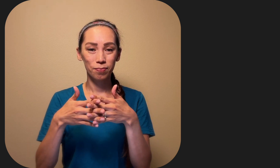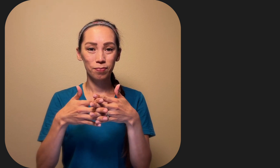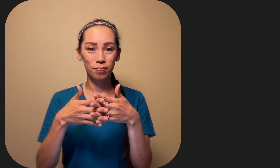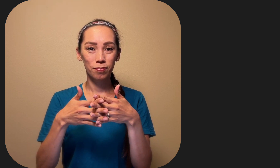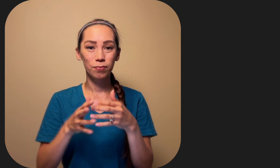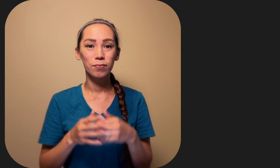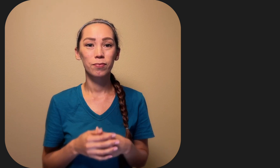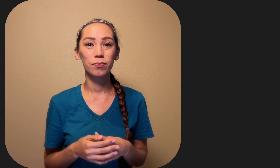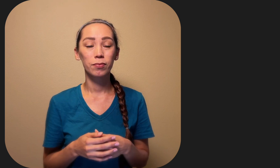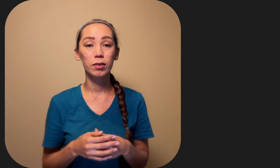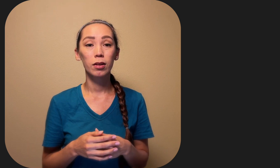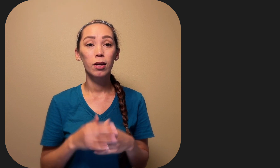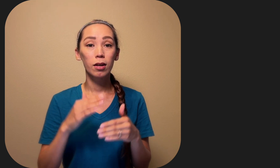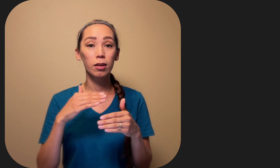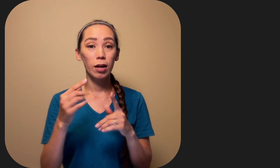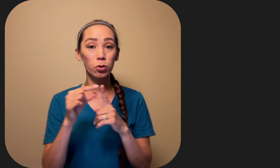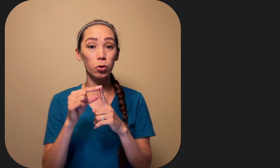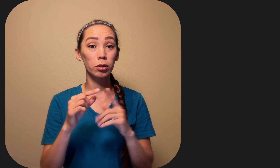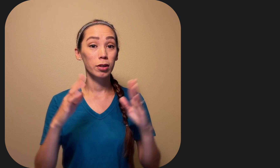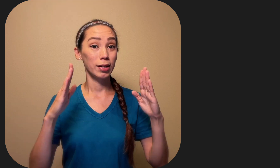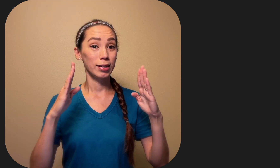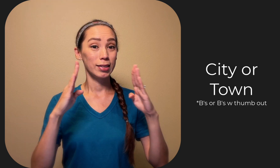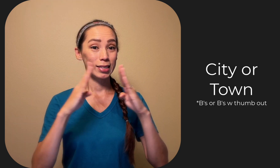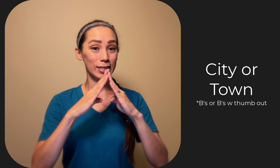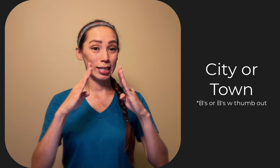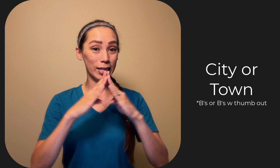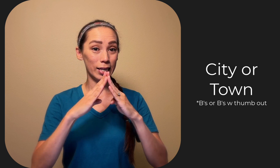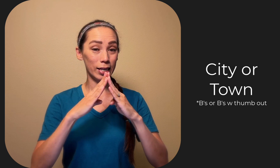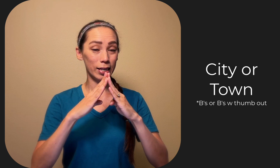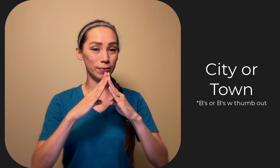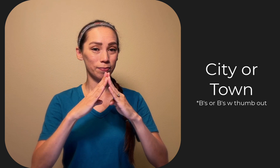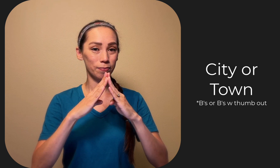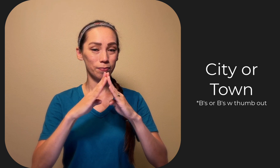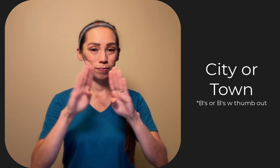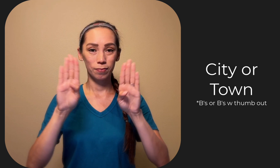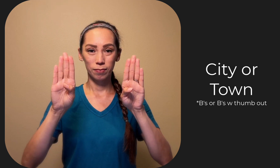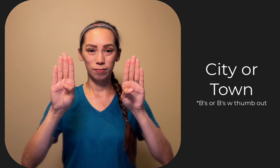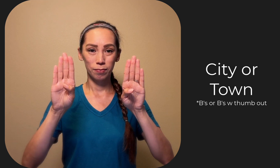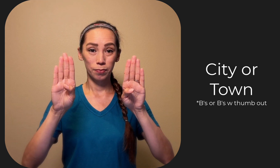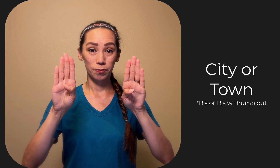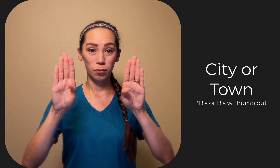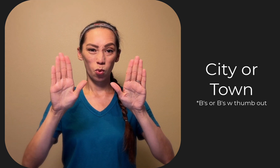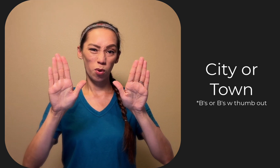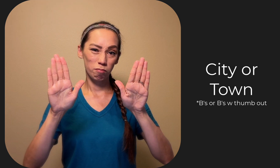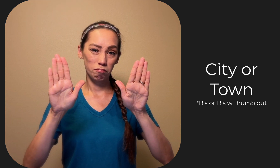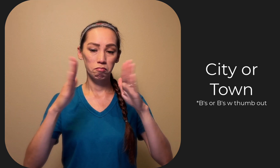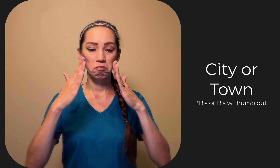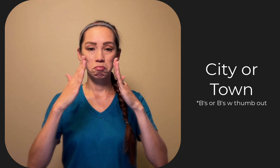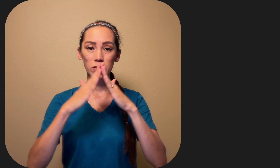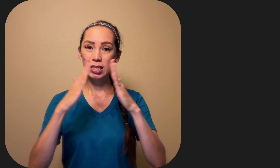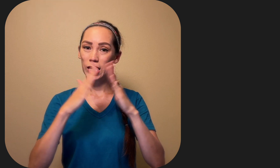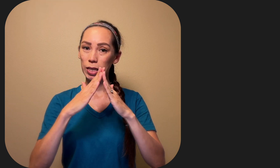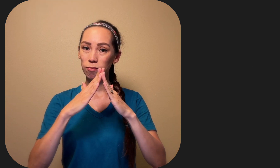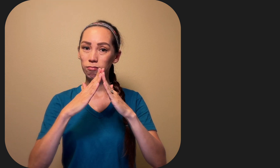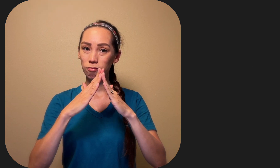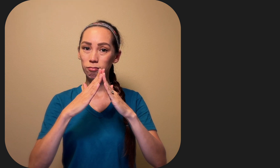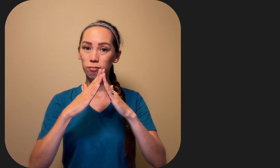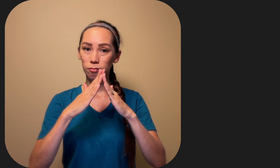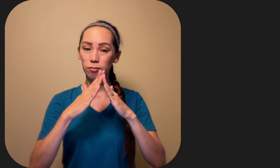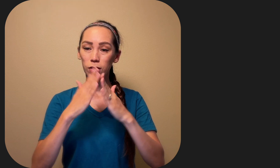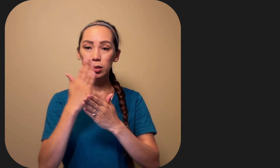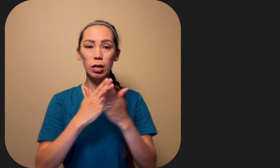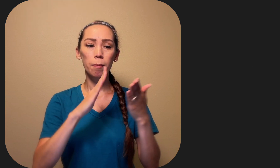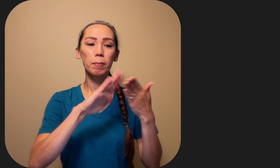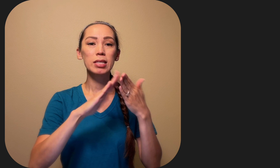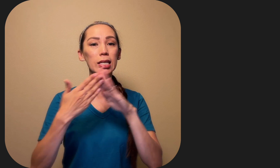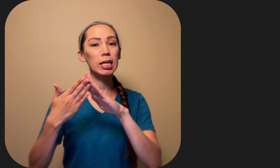Next is city. Take your hand shape like this. It's like a B and an A combined, and you do city. Some